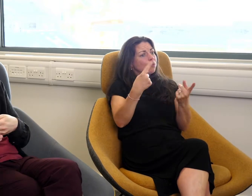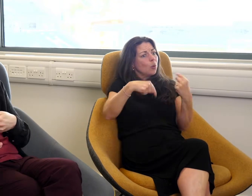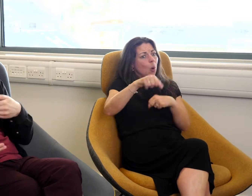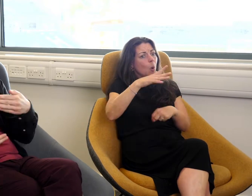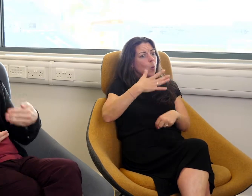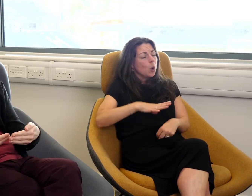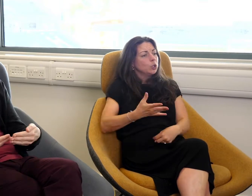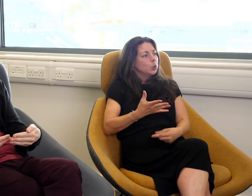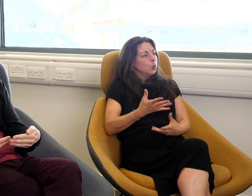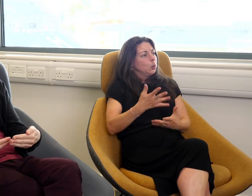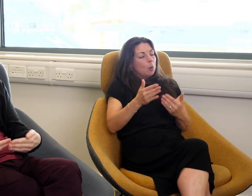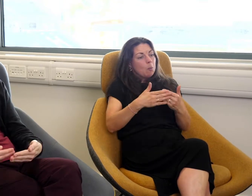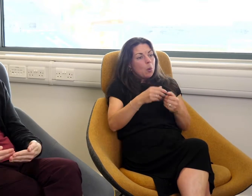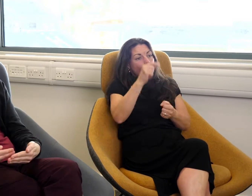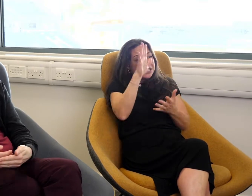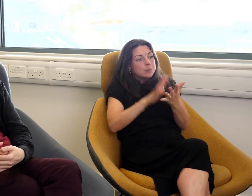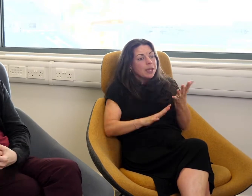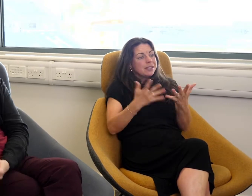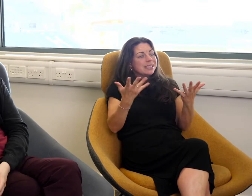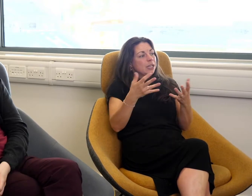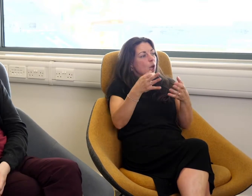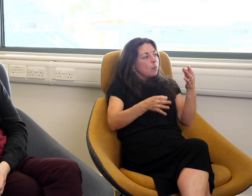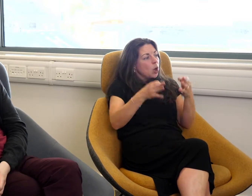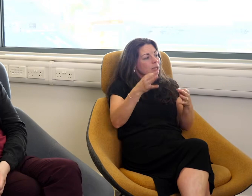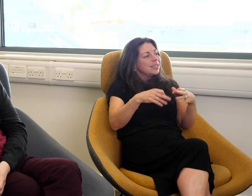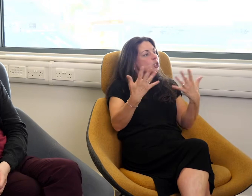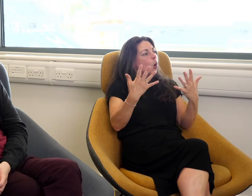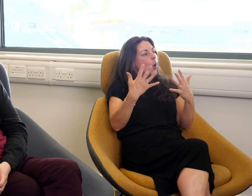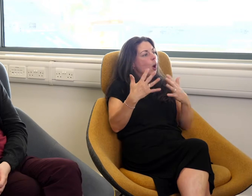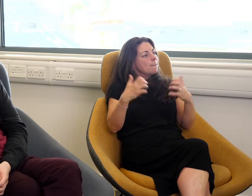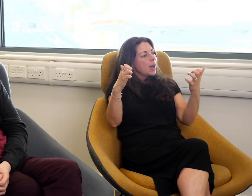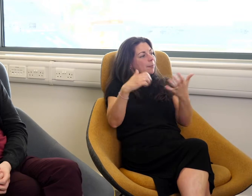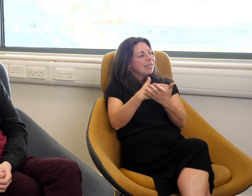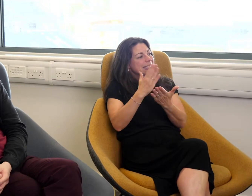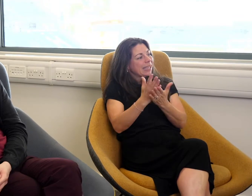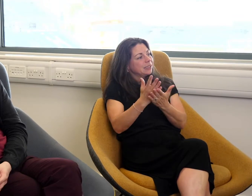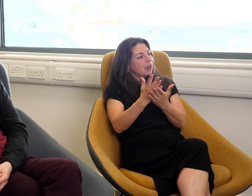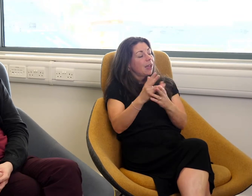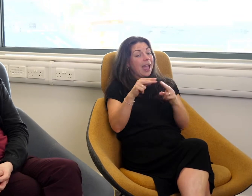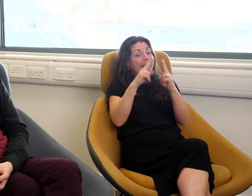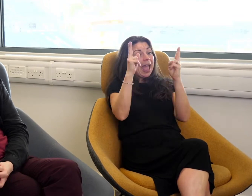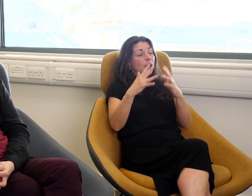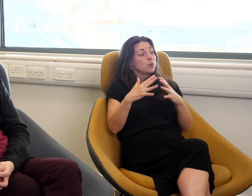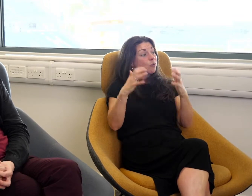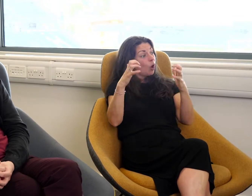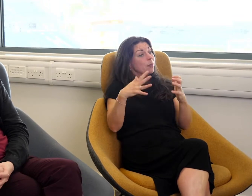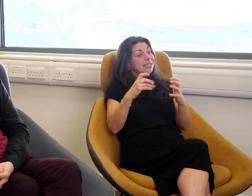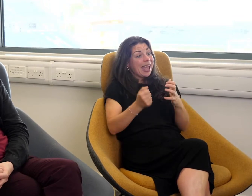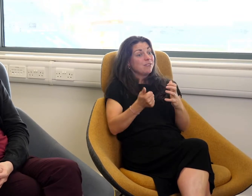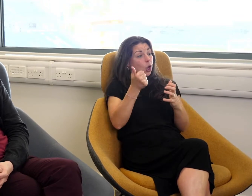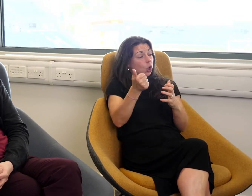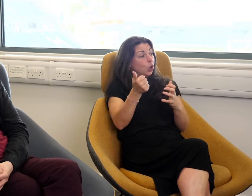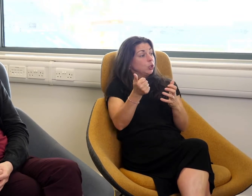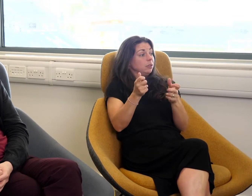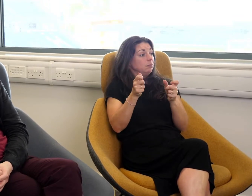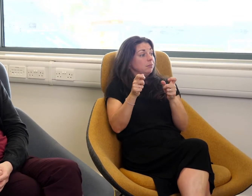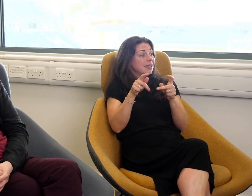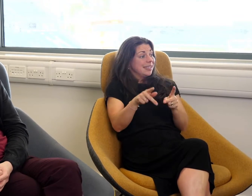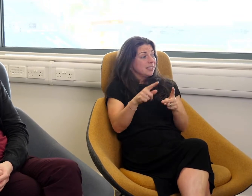politics or the public sector more generally. The House of Commons runs a really good one. The civil service has some really strong internship schemes